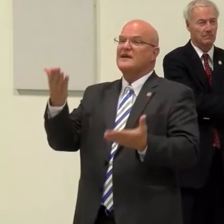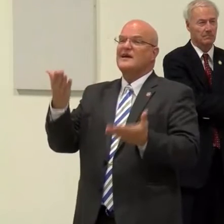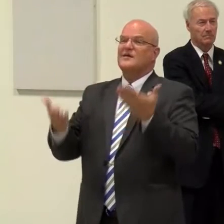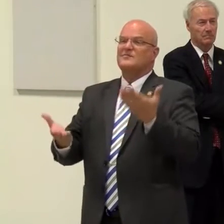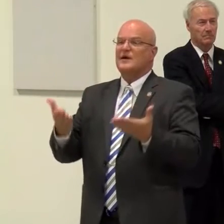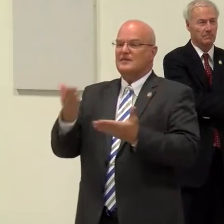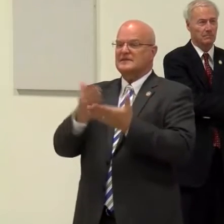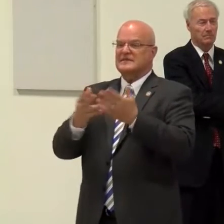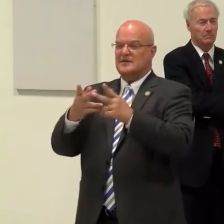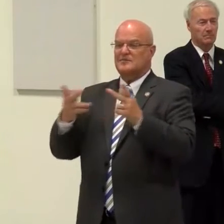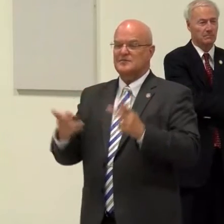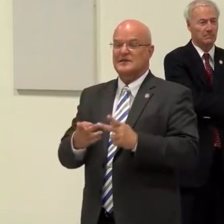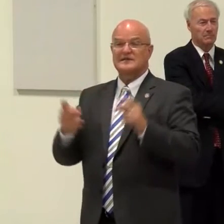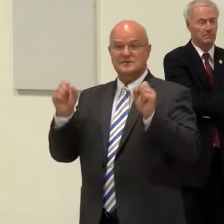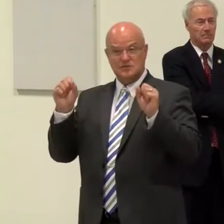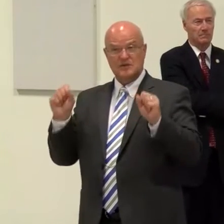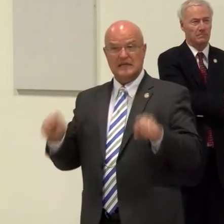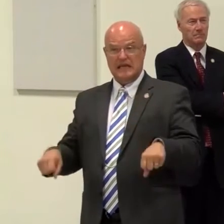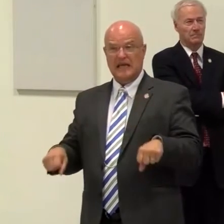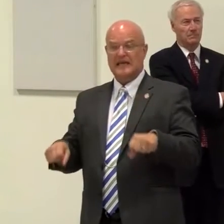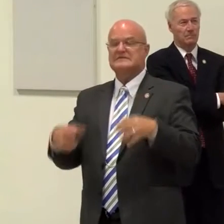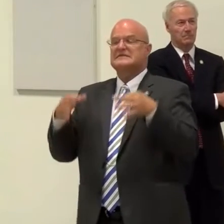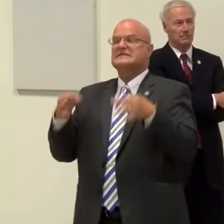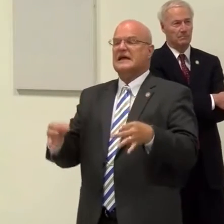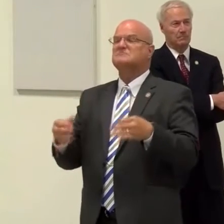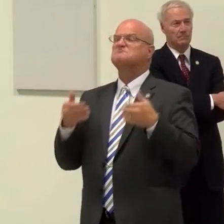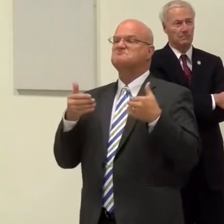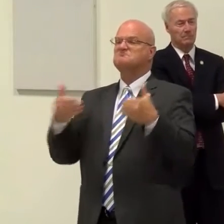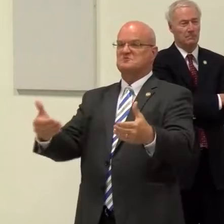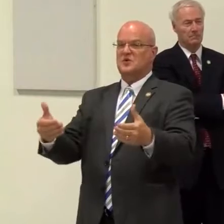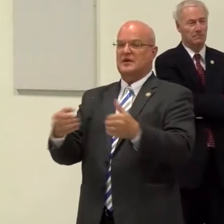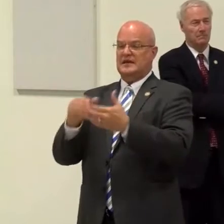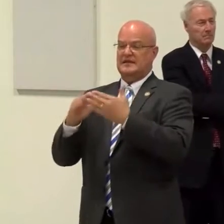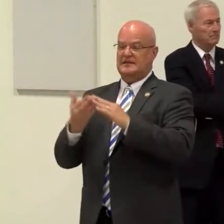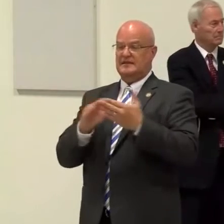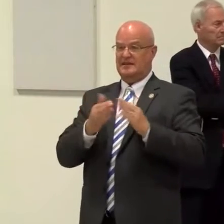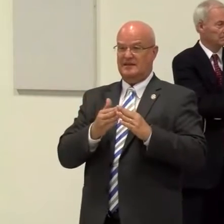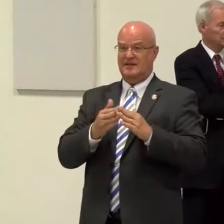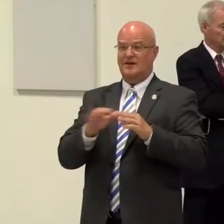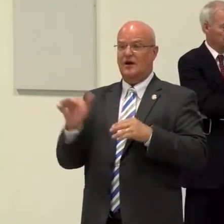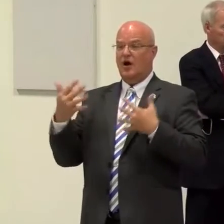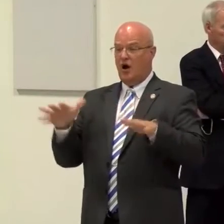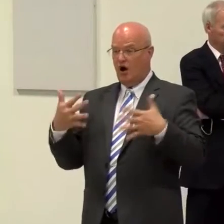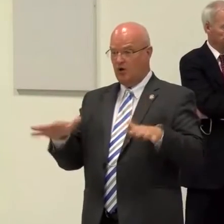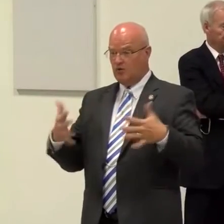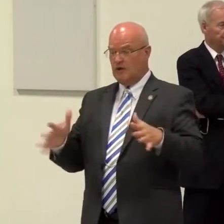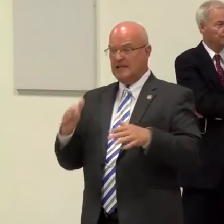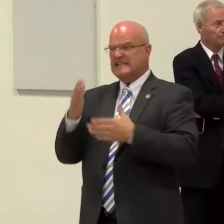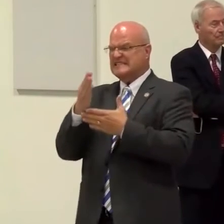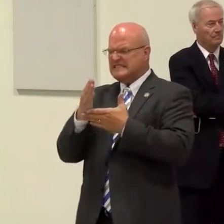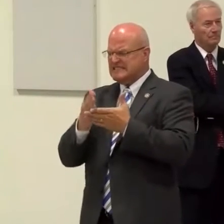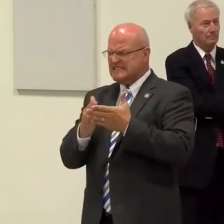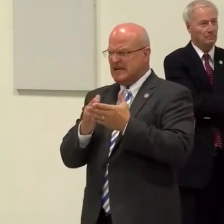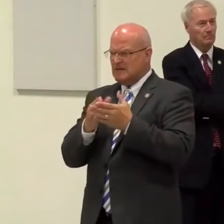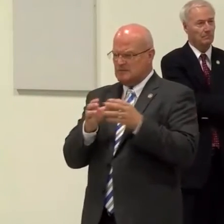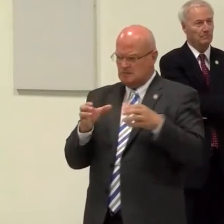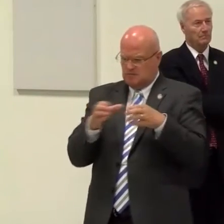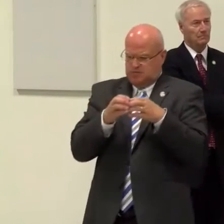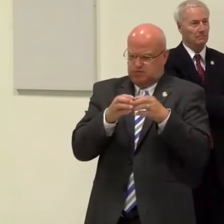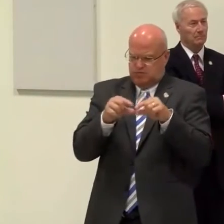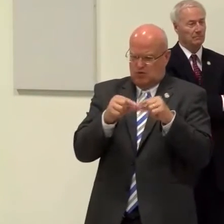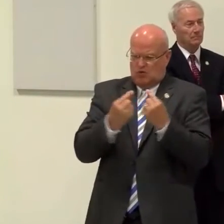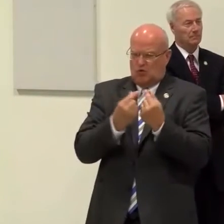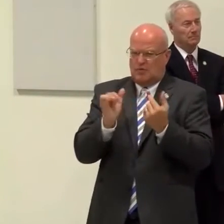some situations where we do decide to do that in the community. We already do that in some congregate